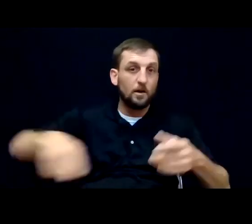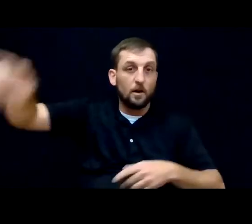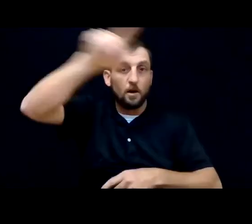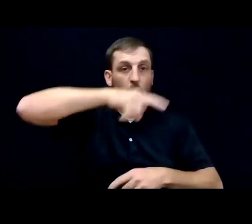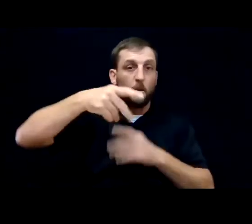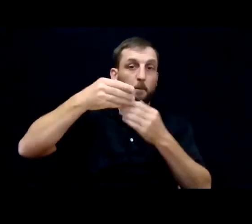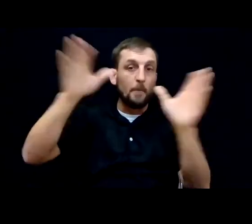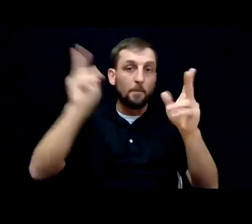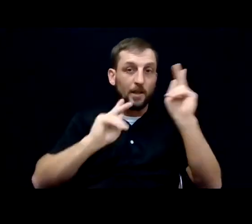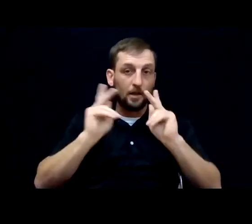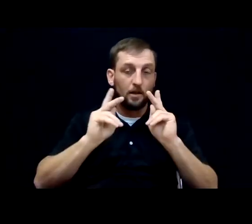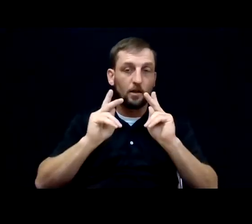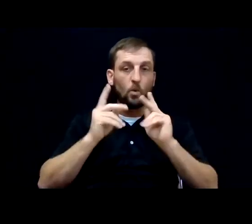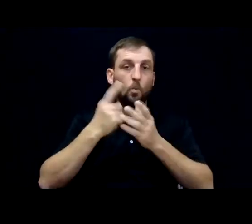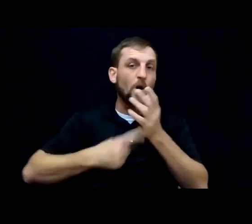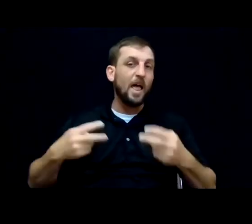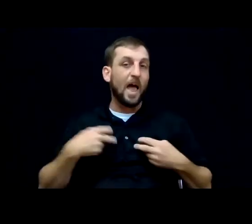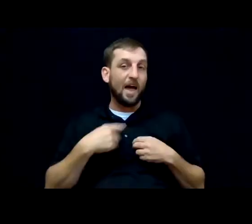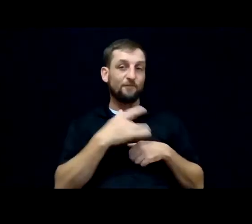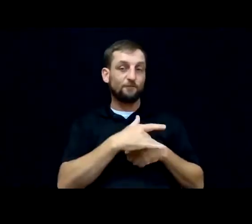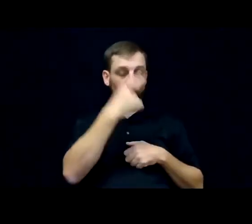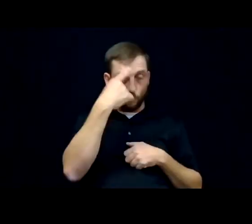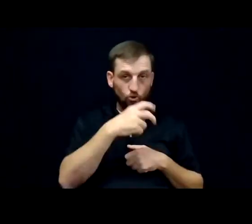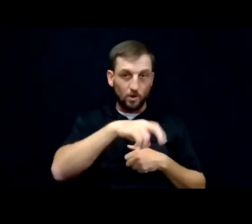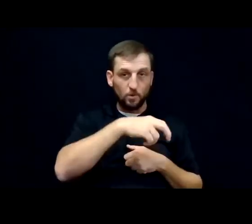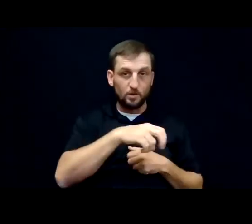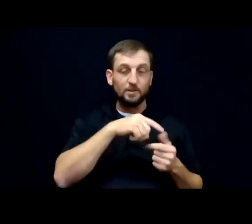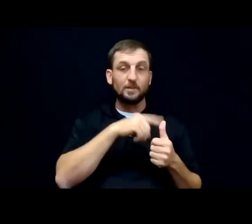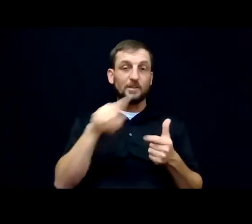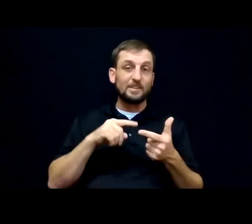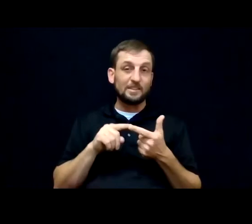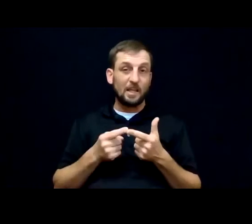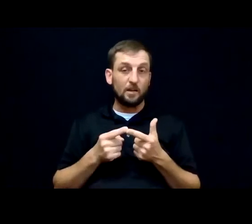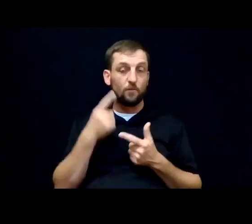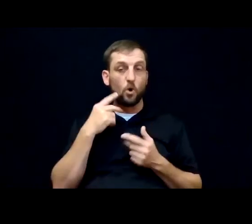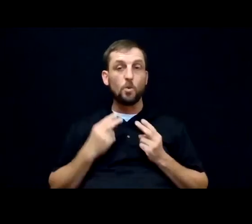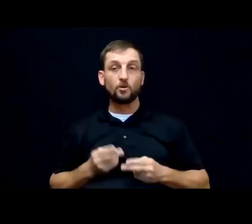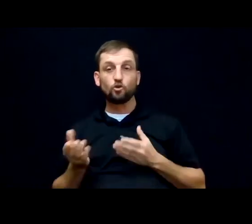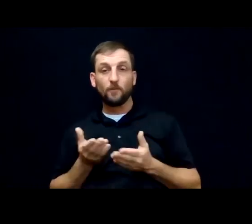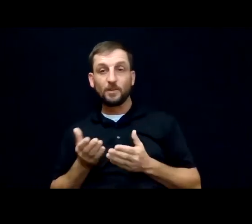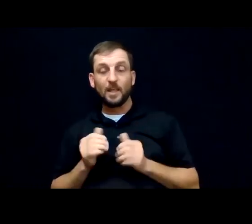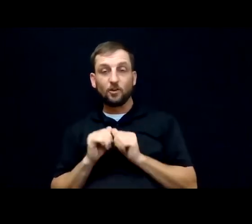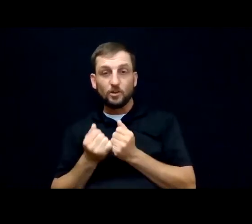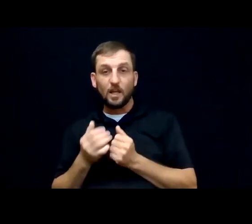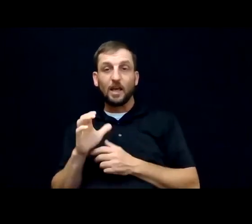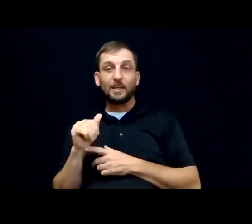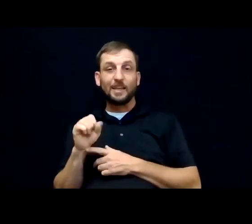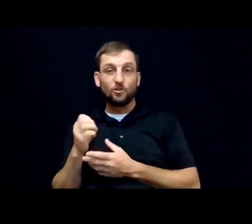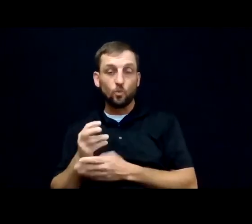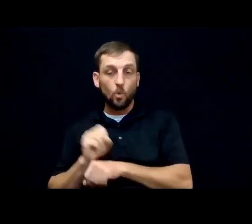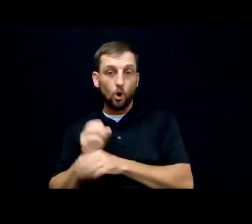terms of transportation. And then secondly, for those human service agencies and caseworkers who are trying to coordinate those client